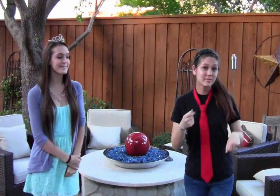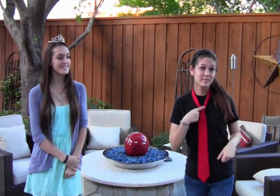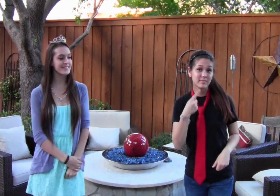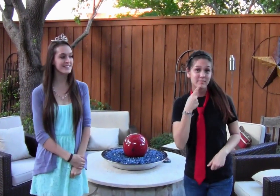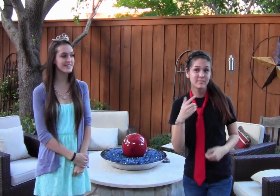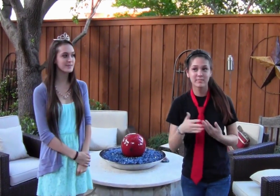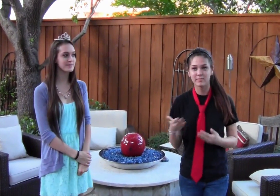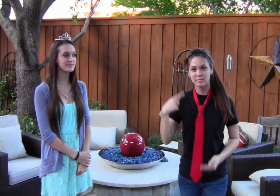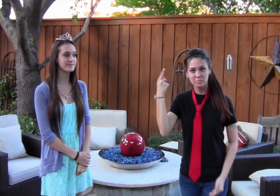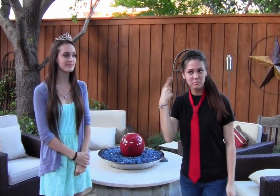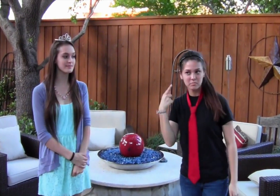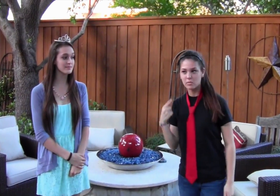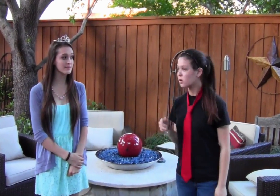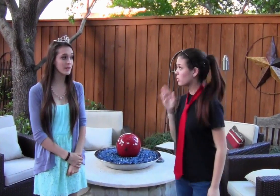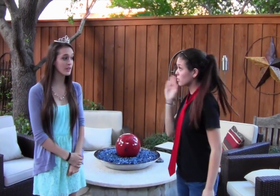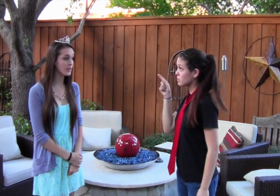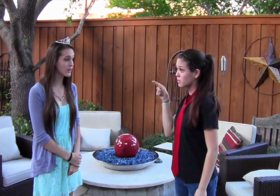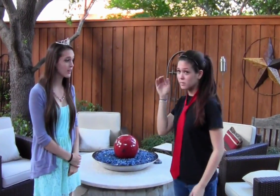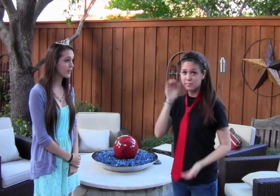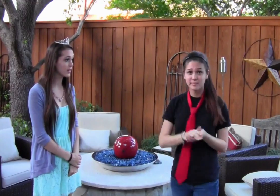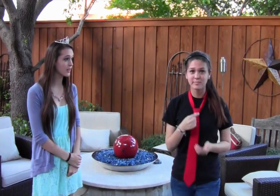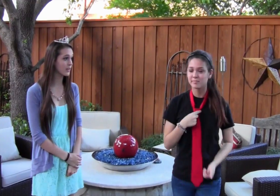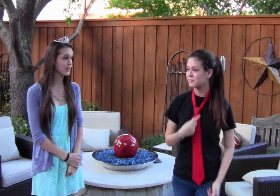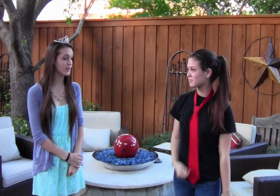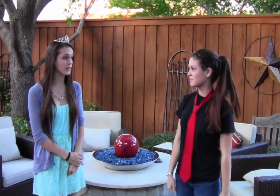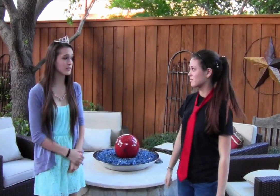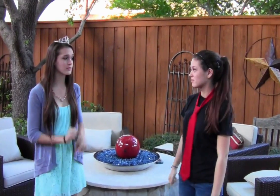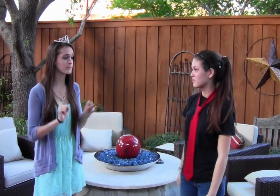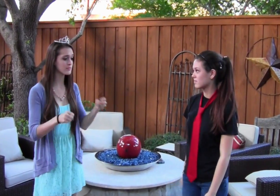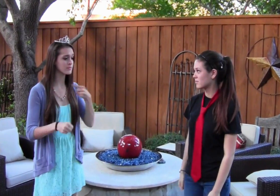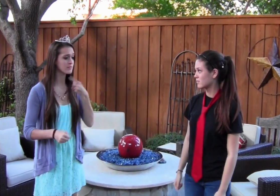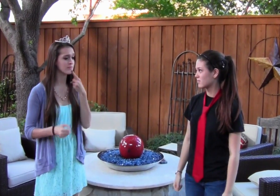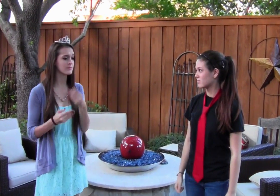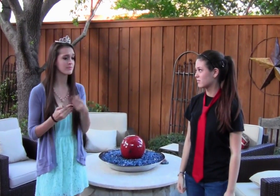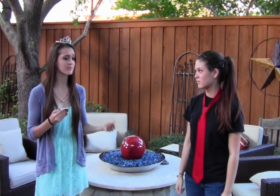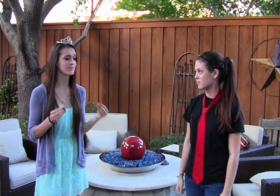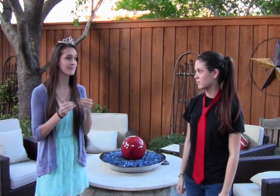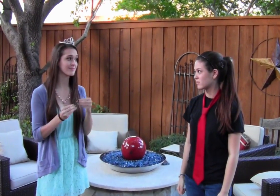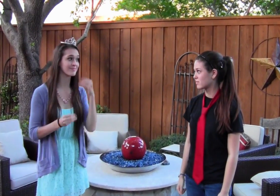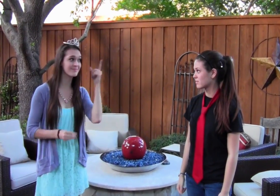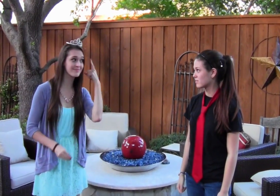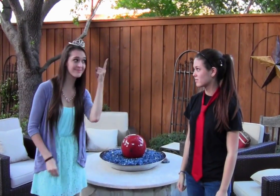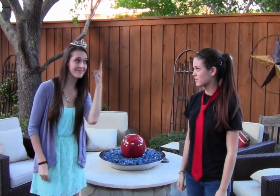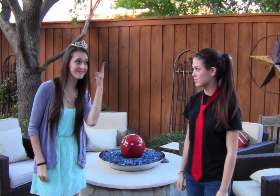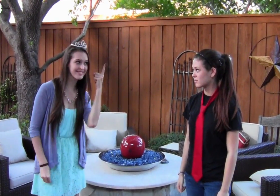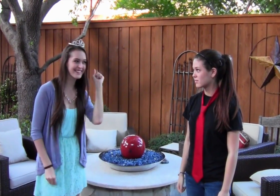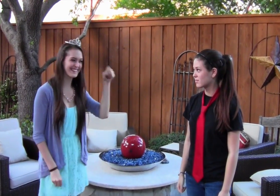Something crazy? Will you marry me? Can I say something even crazier? Yes!